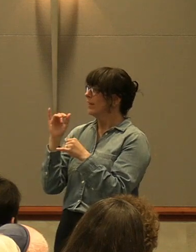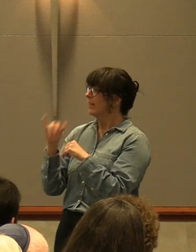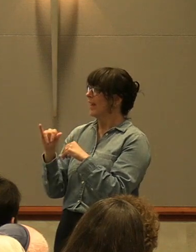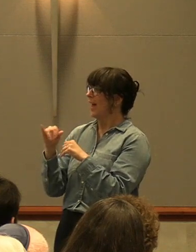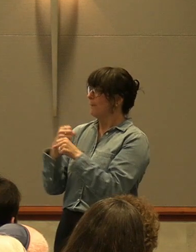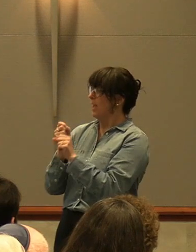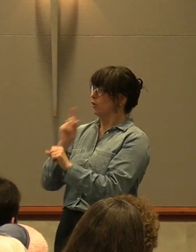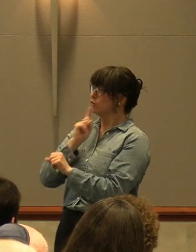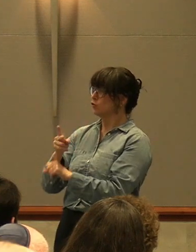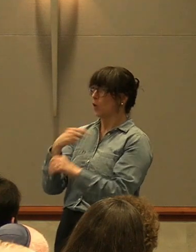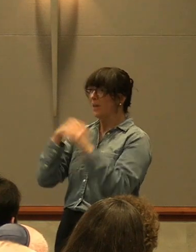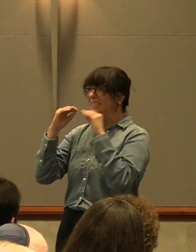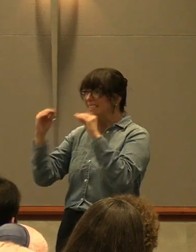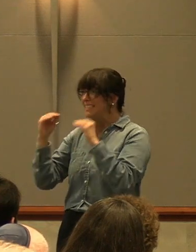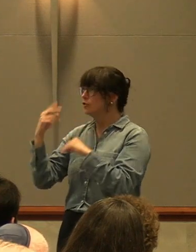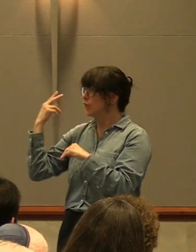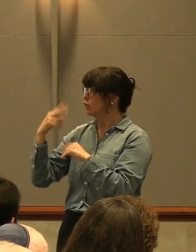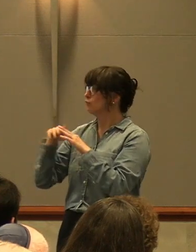in our schools.